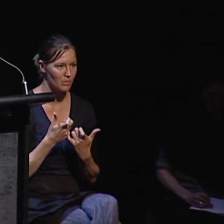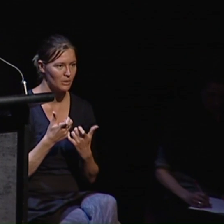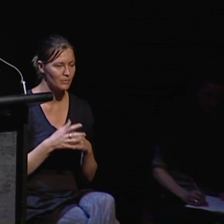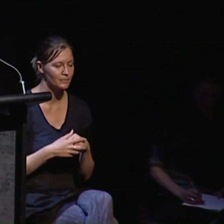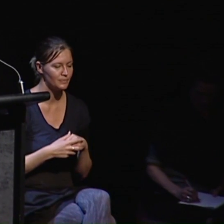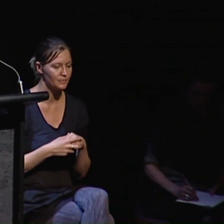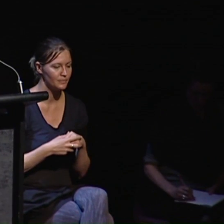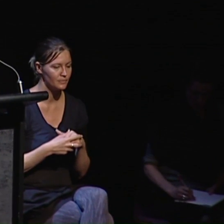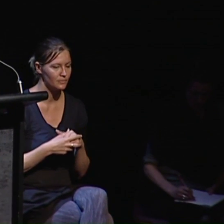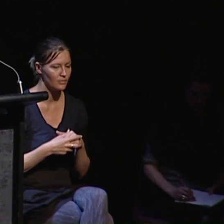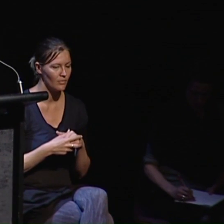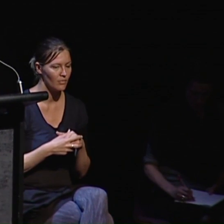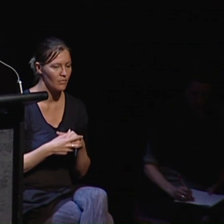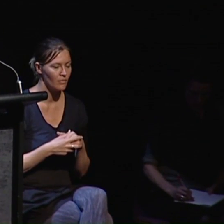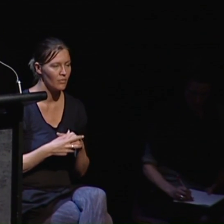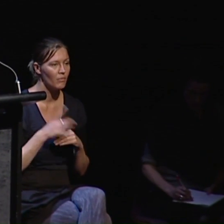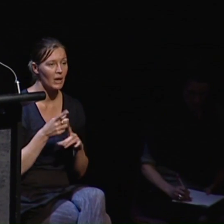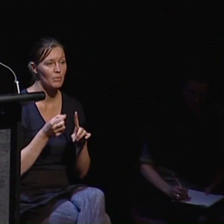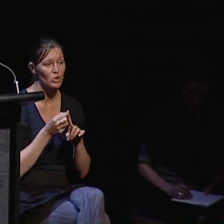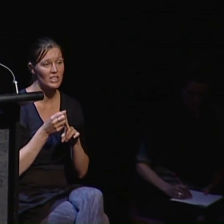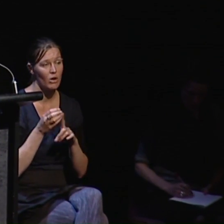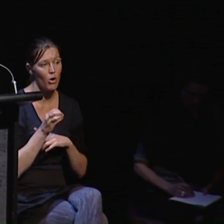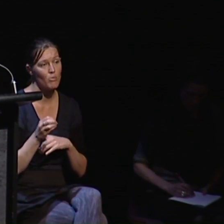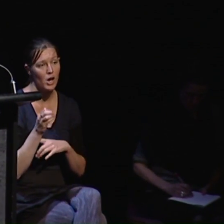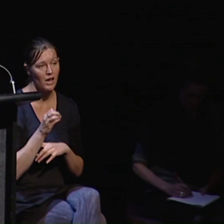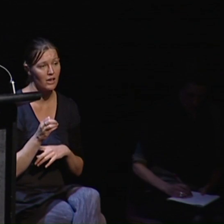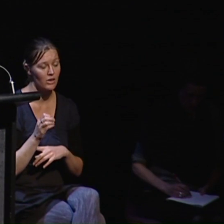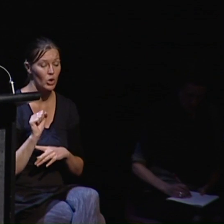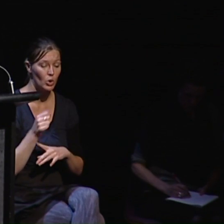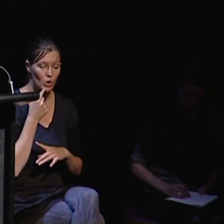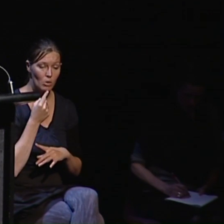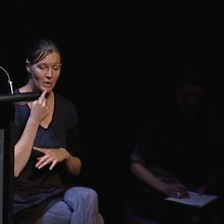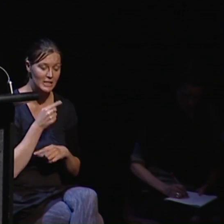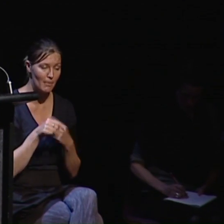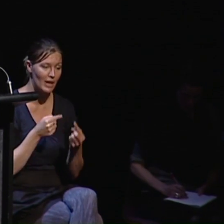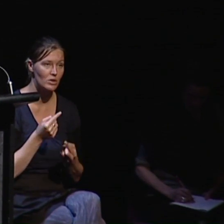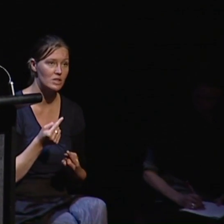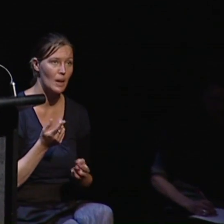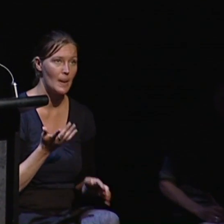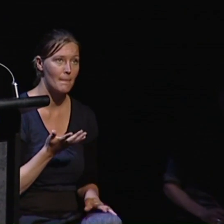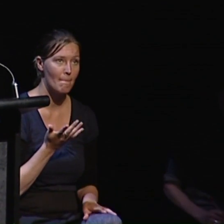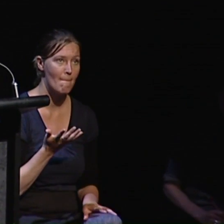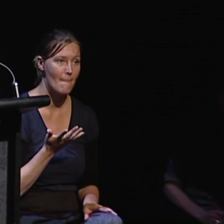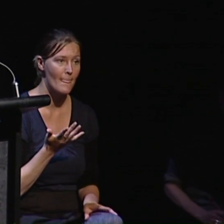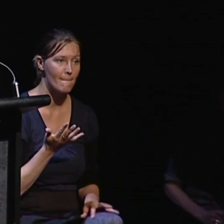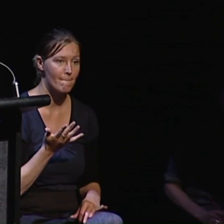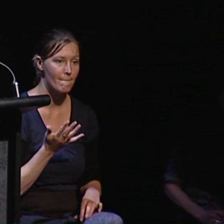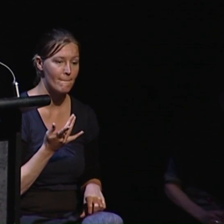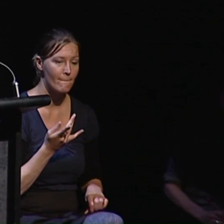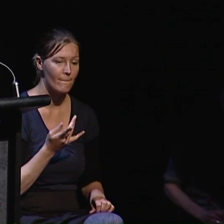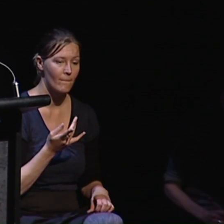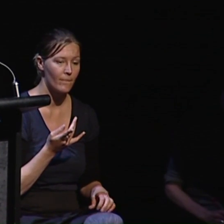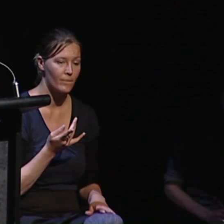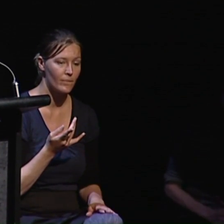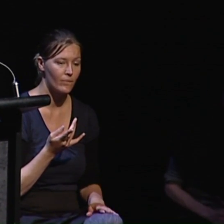think Patricia's comments about what I heard Patricia talking